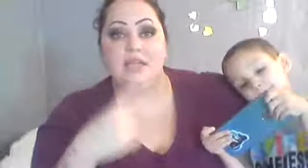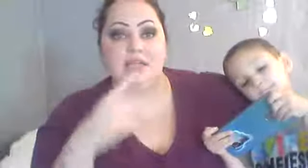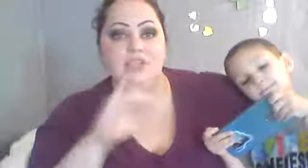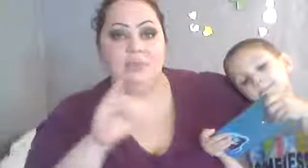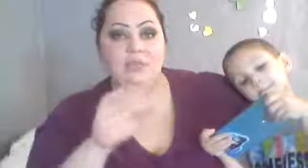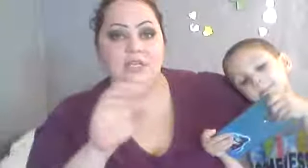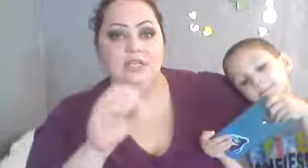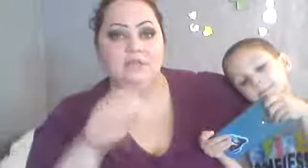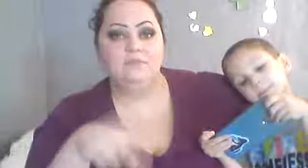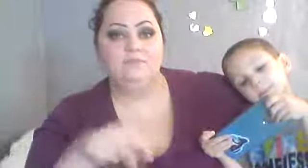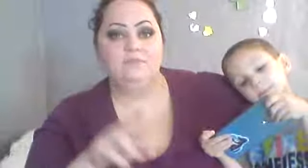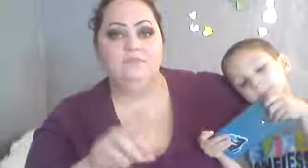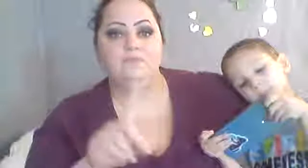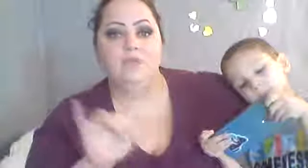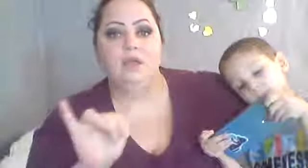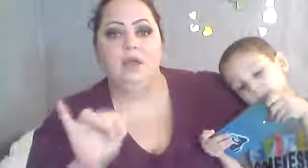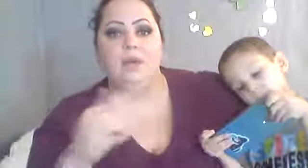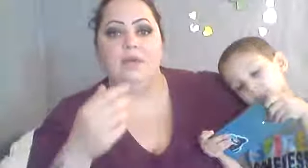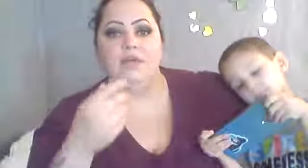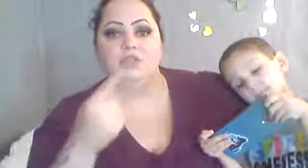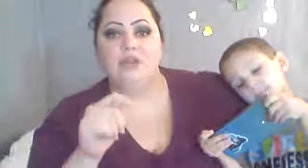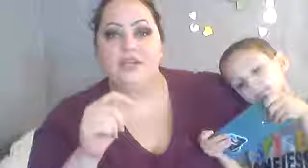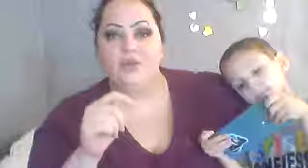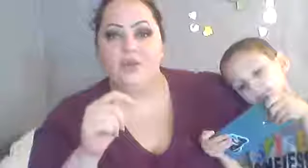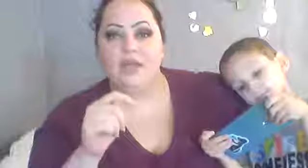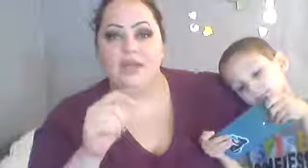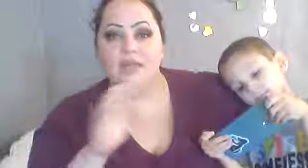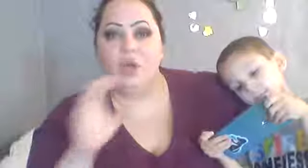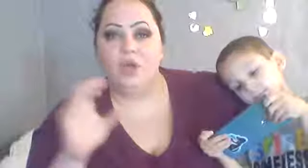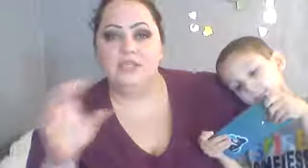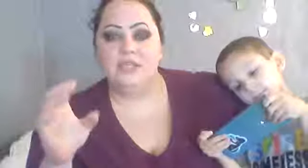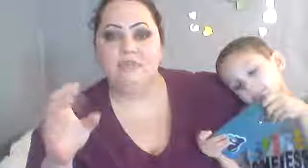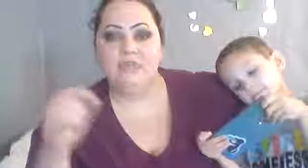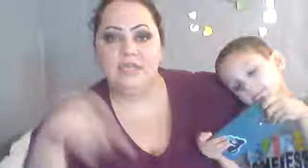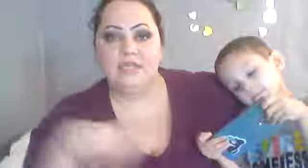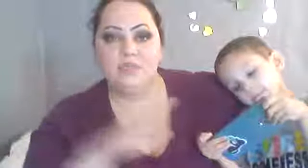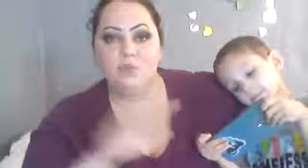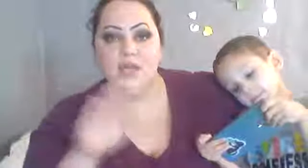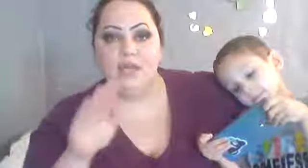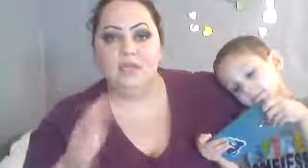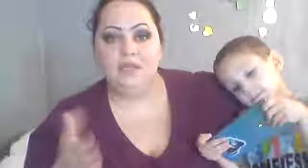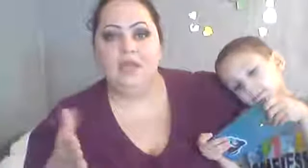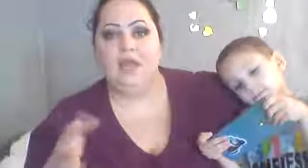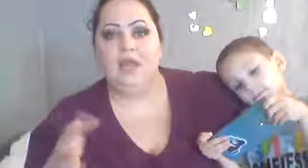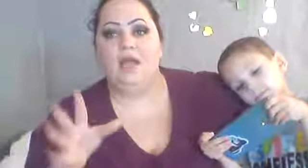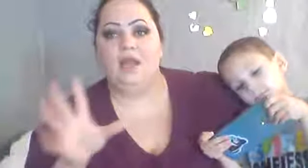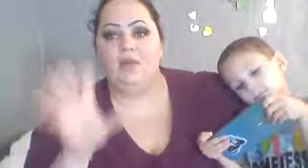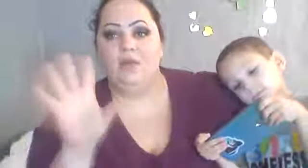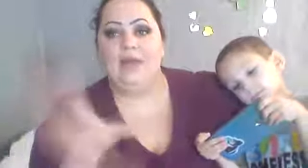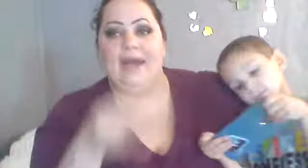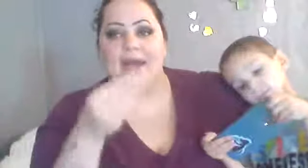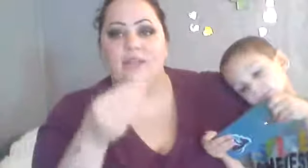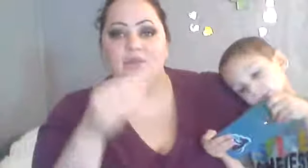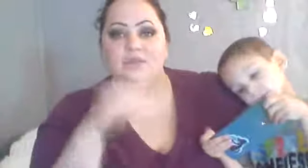Sign Jeopardy. I'm going to try to create like the cards and everything this weekend. And I want to add those in